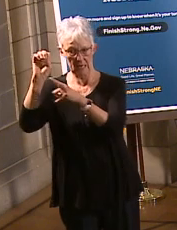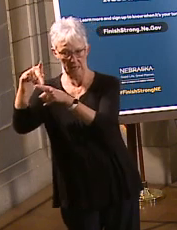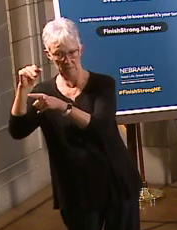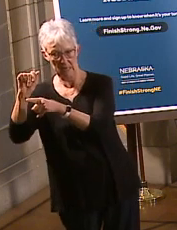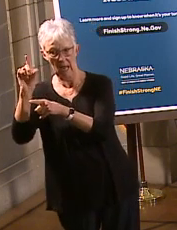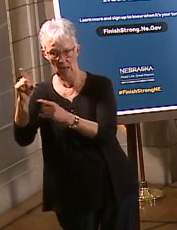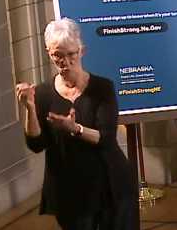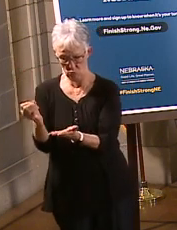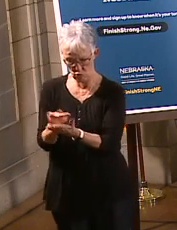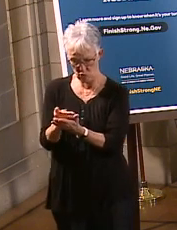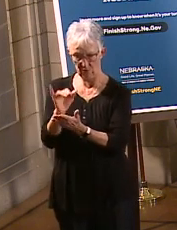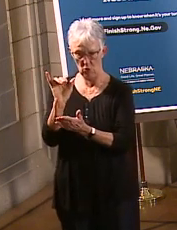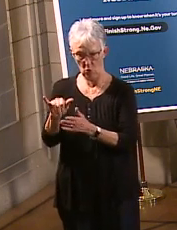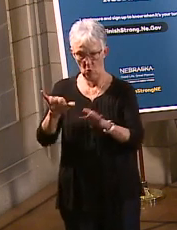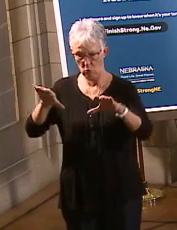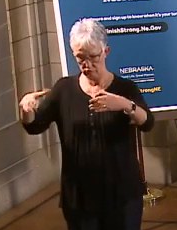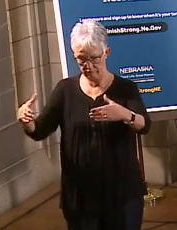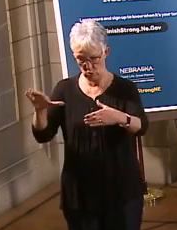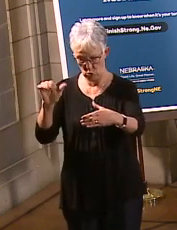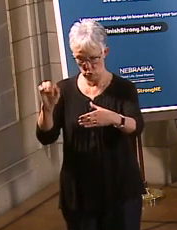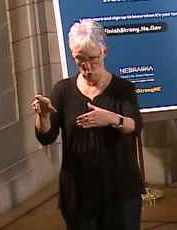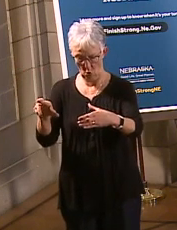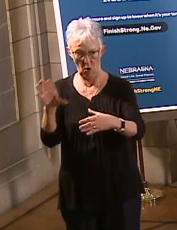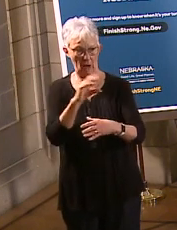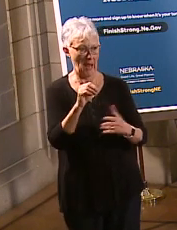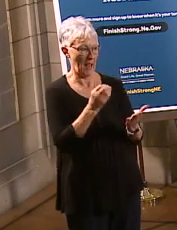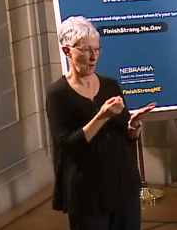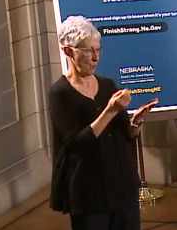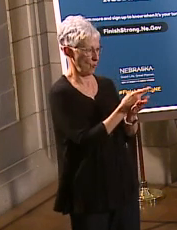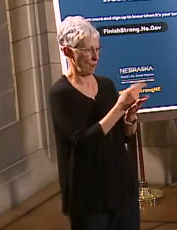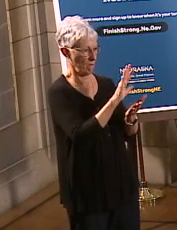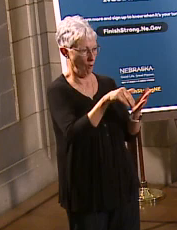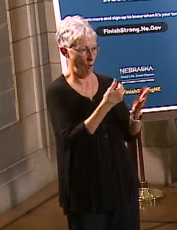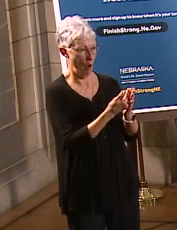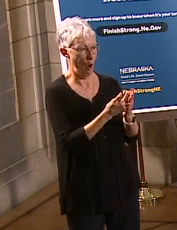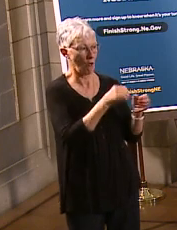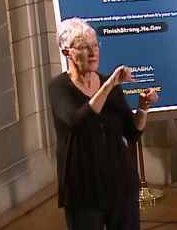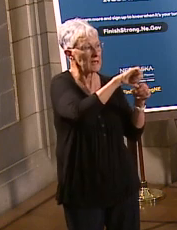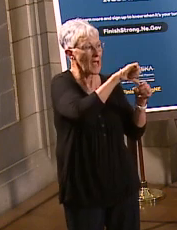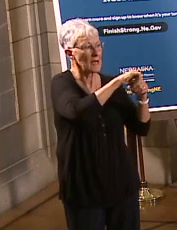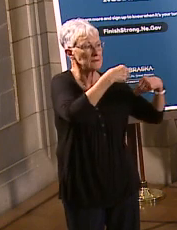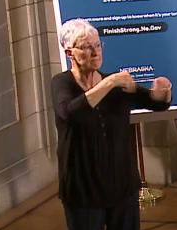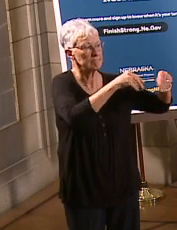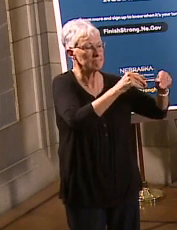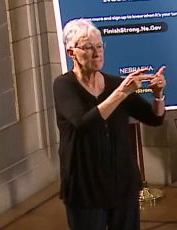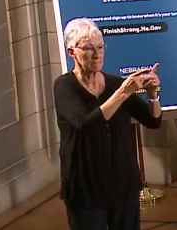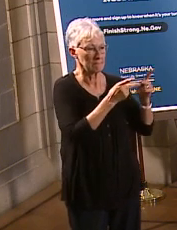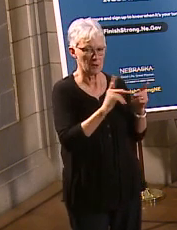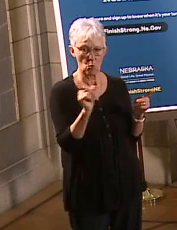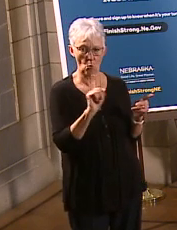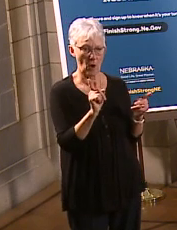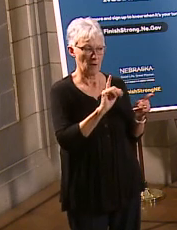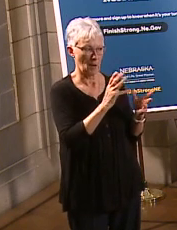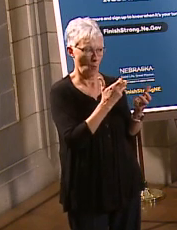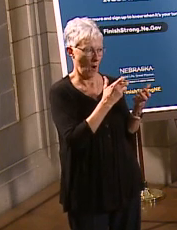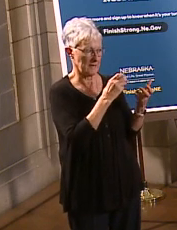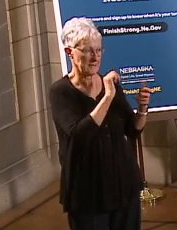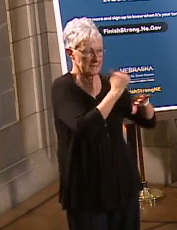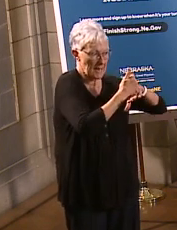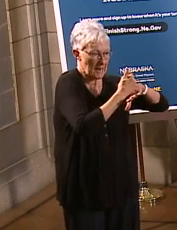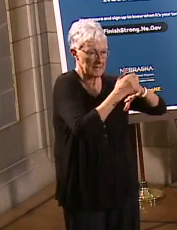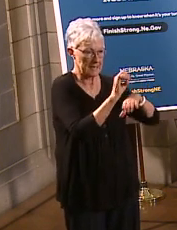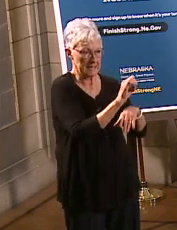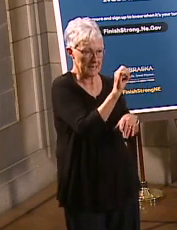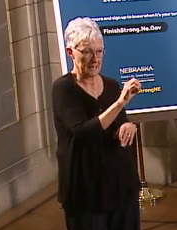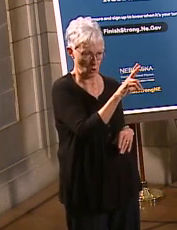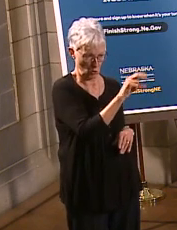then they also had to approve all the E30 stations that we have in the state of Nebraska so that we could do this project under the auspice